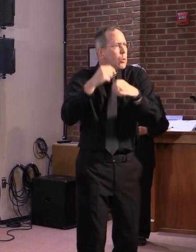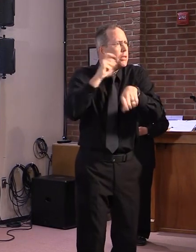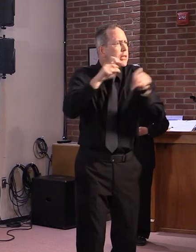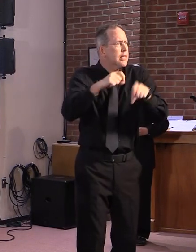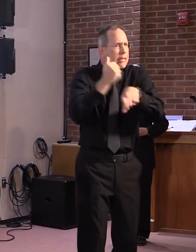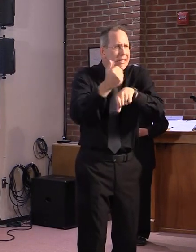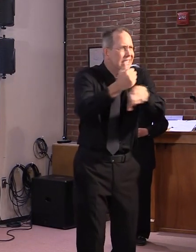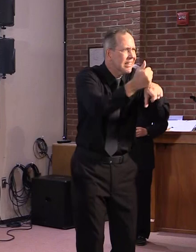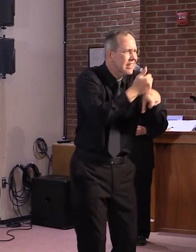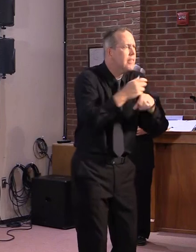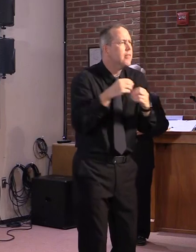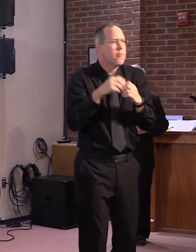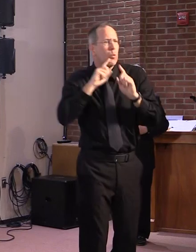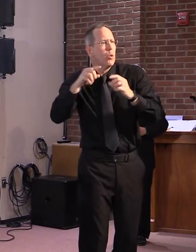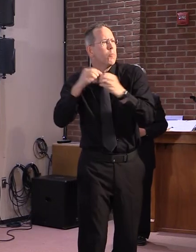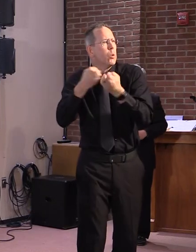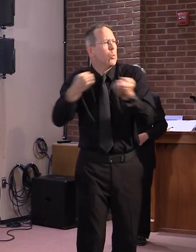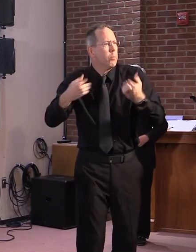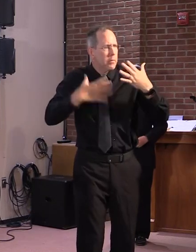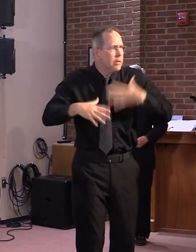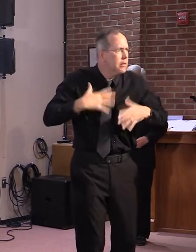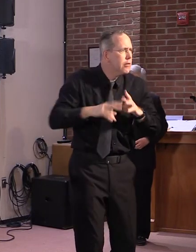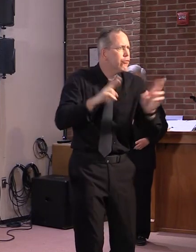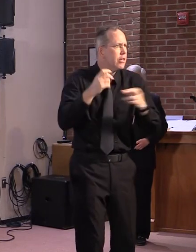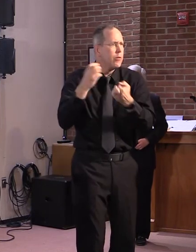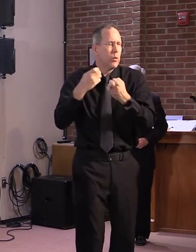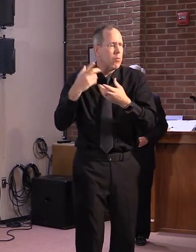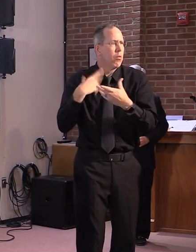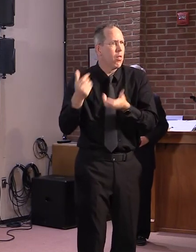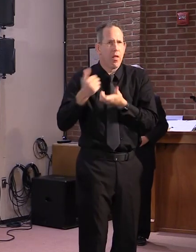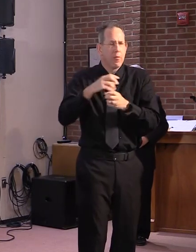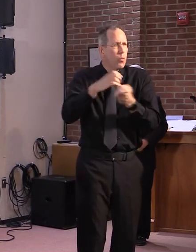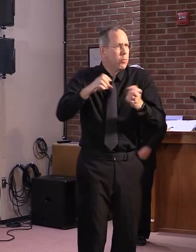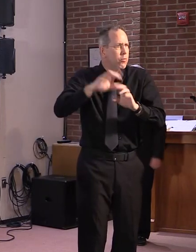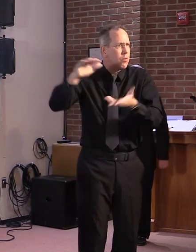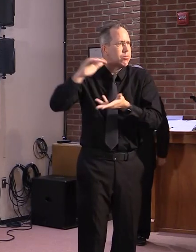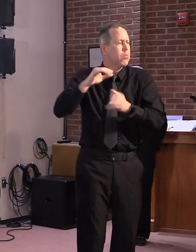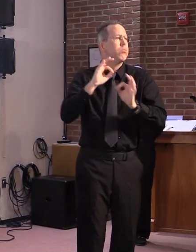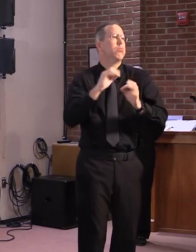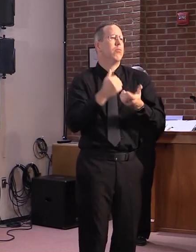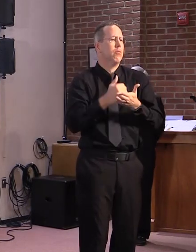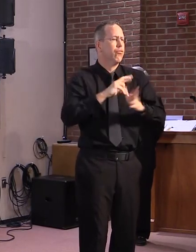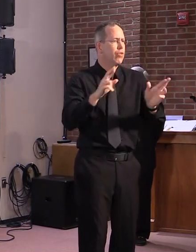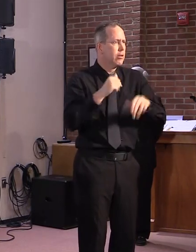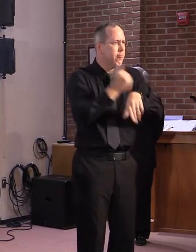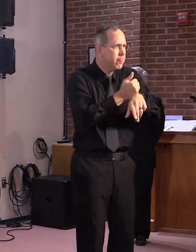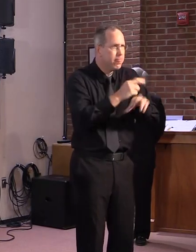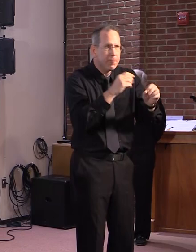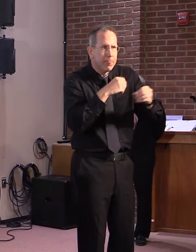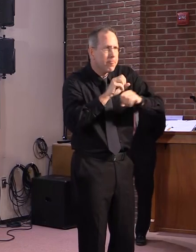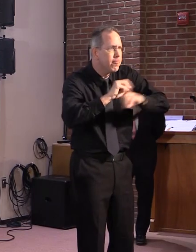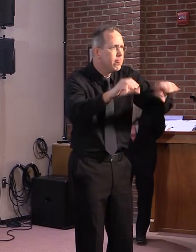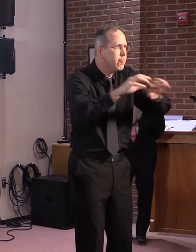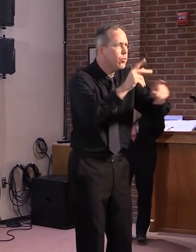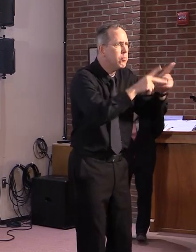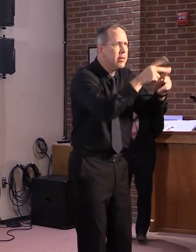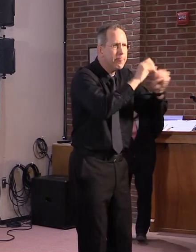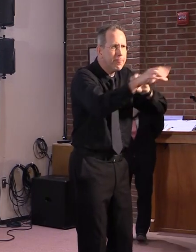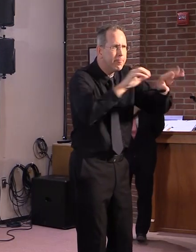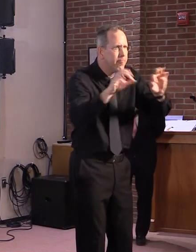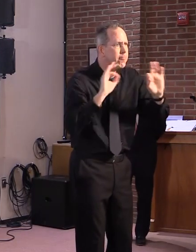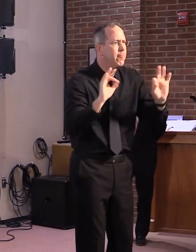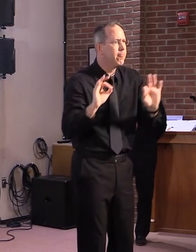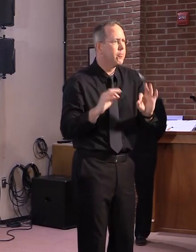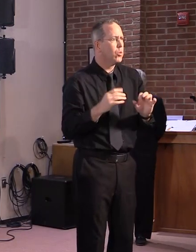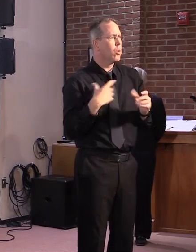safety procedures in place across all sectors. And it made us more aware of our own behavior, which has